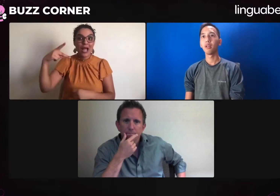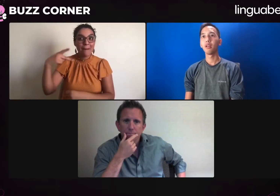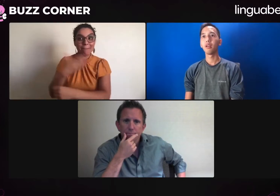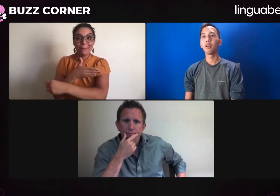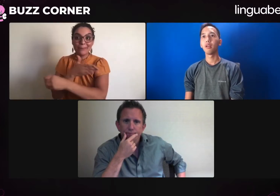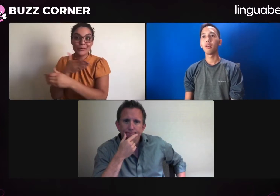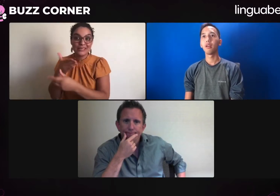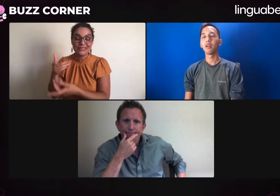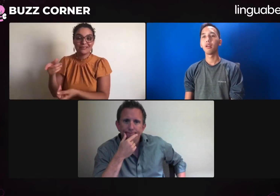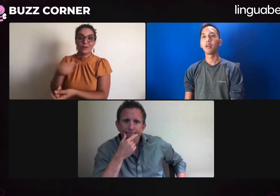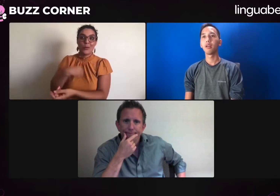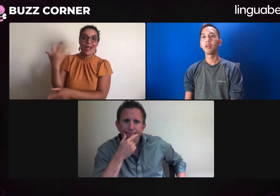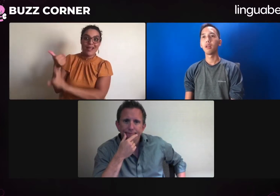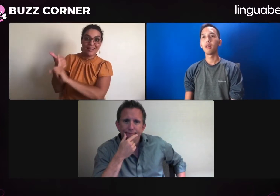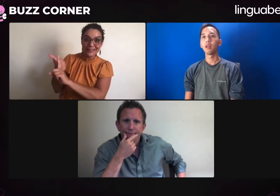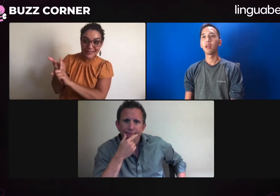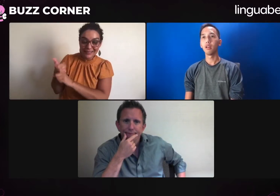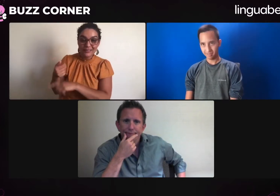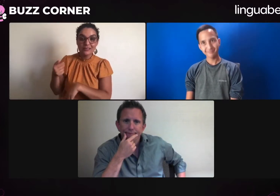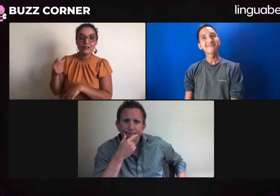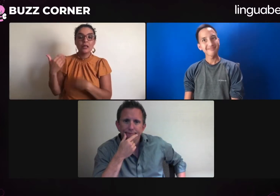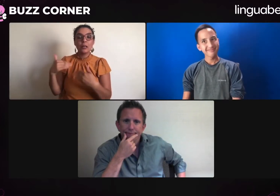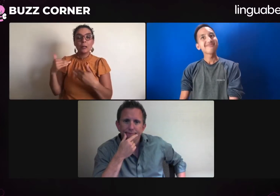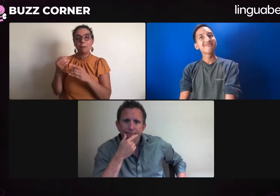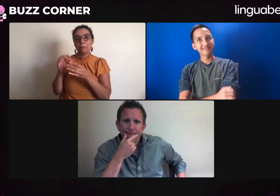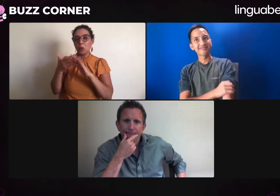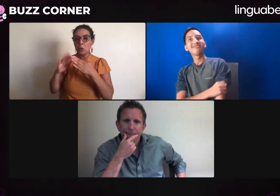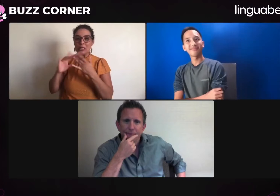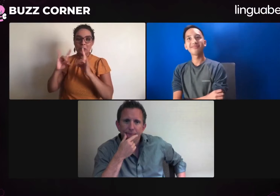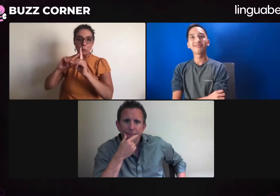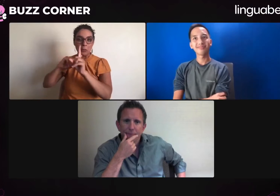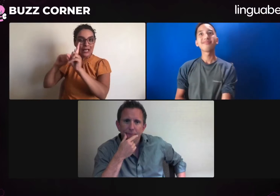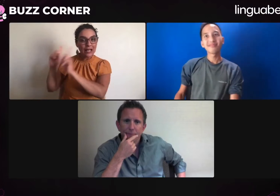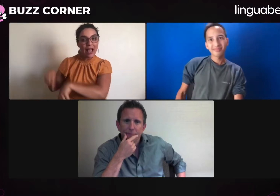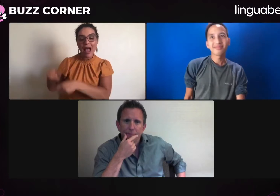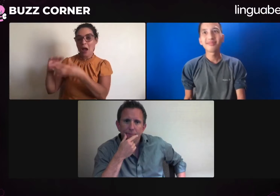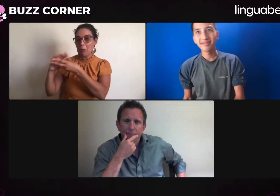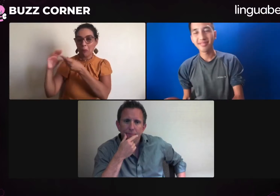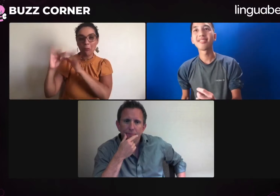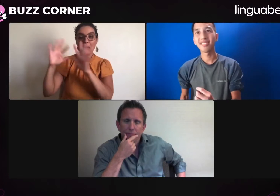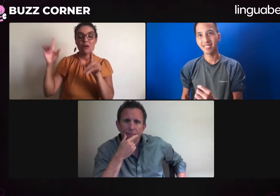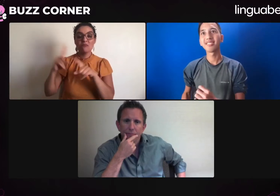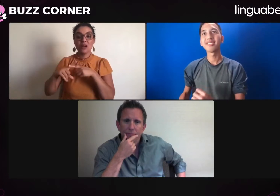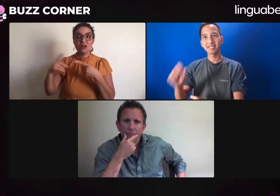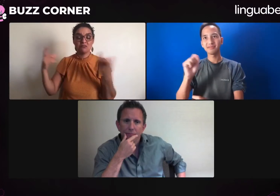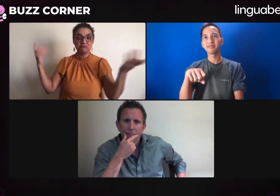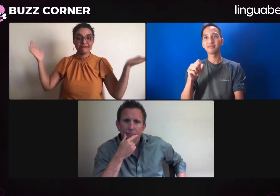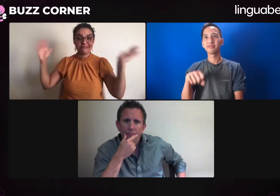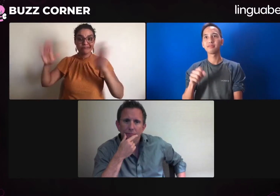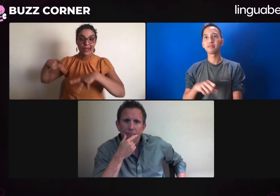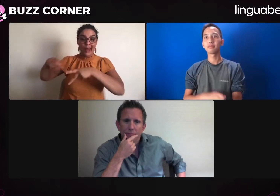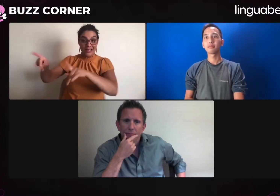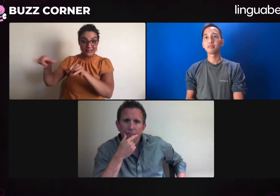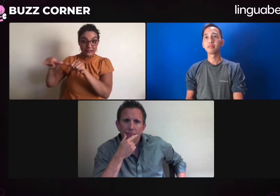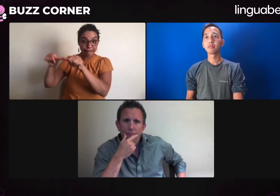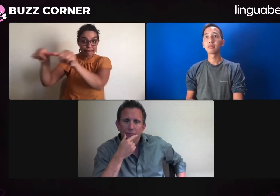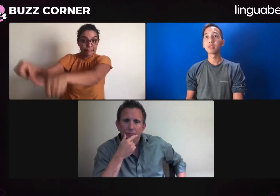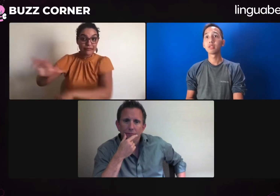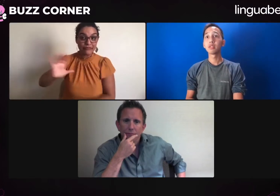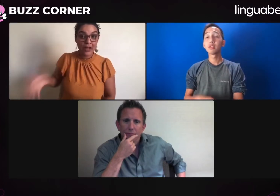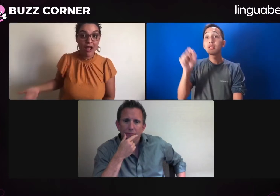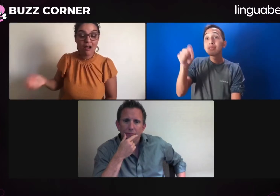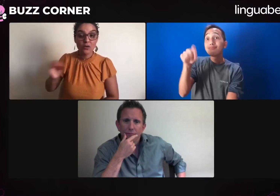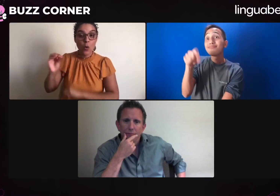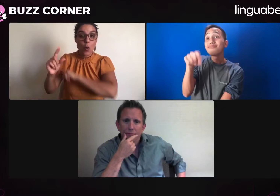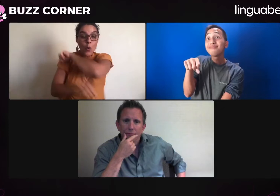one interpreter may be white and sign a rap song, and the community would blast them on social